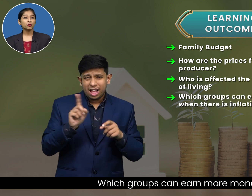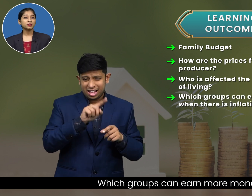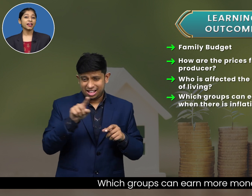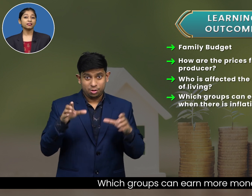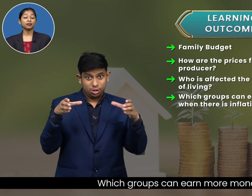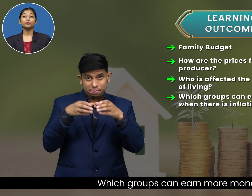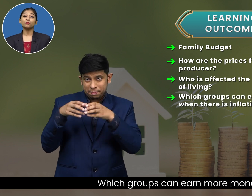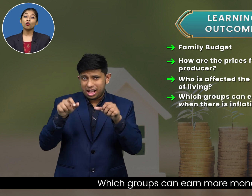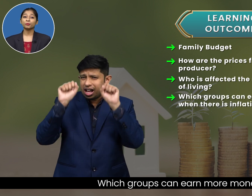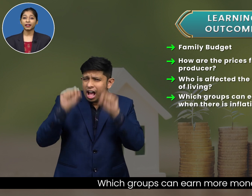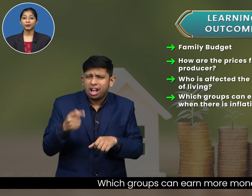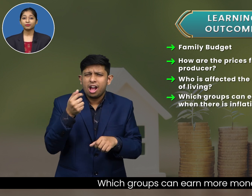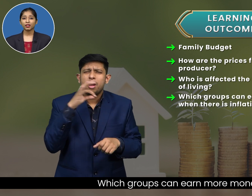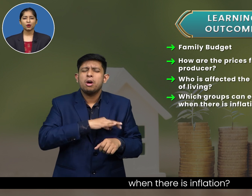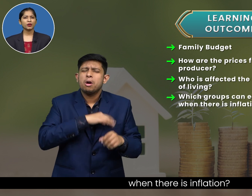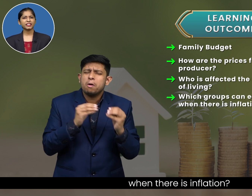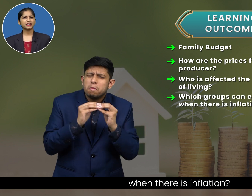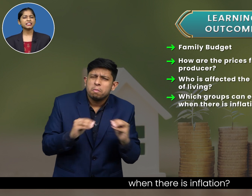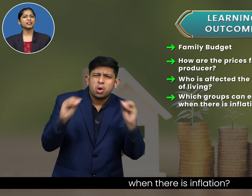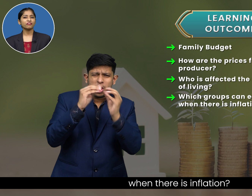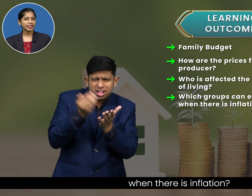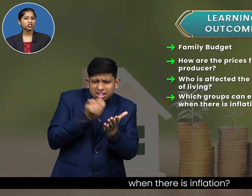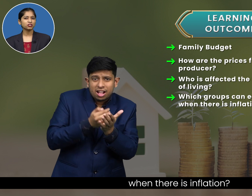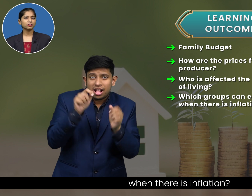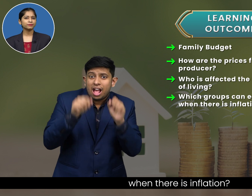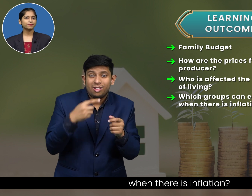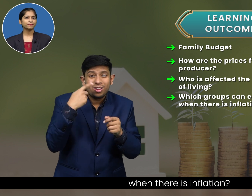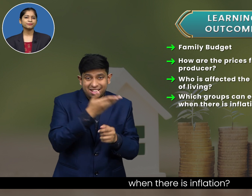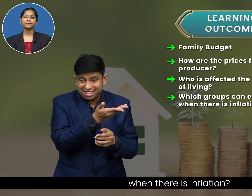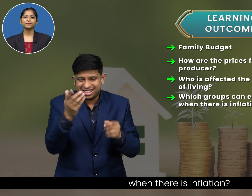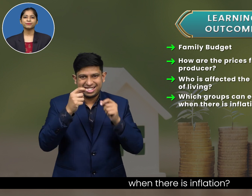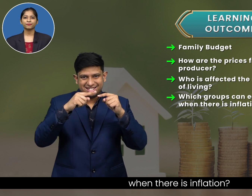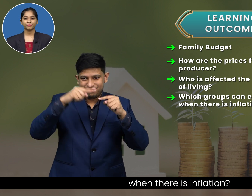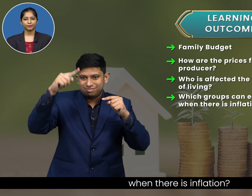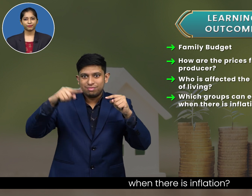Which groups can earn more money when there is inflation?